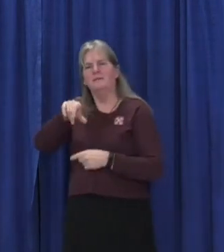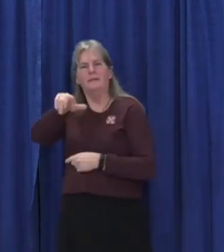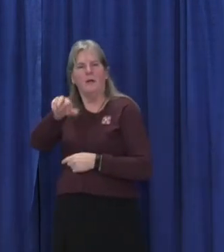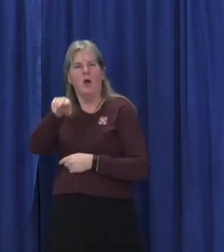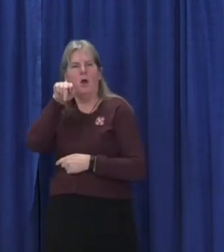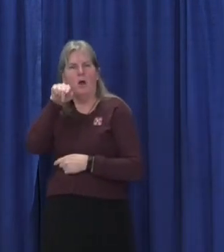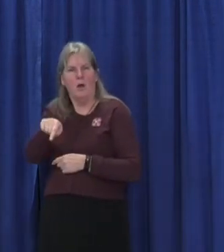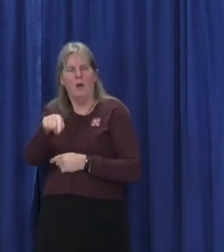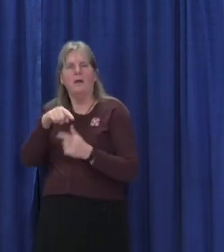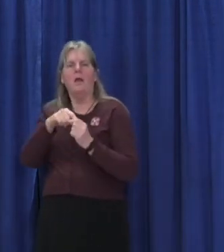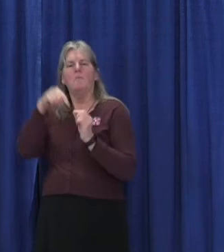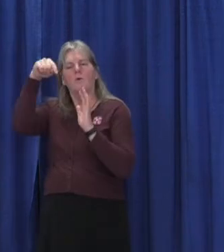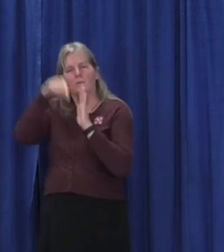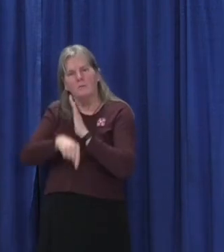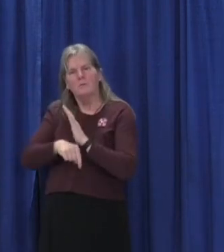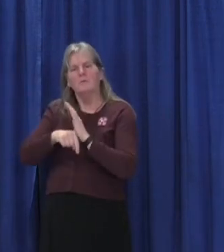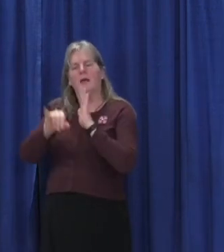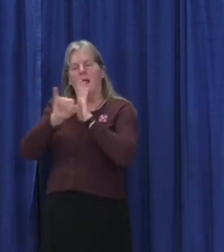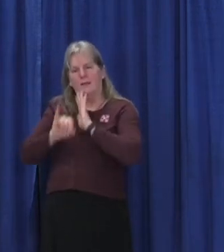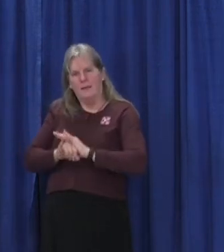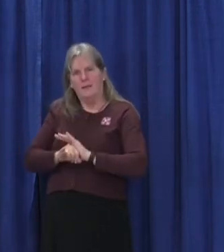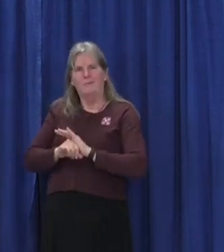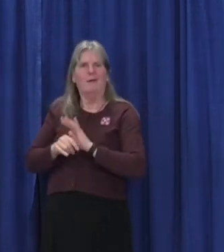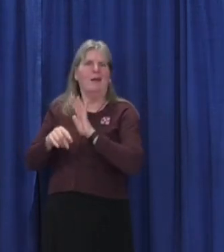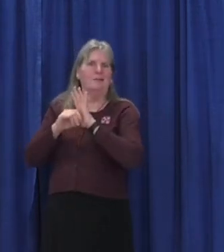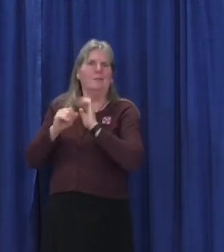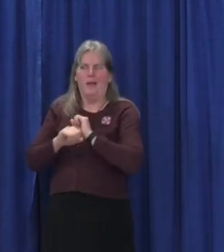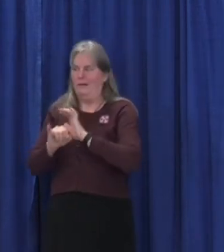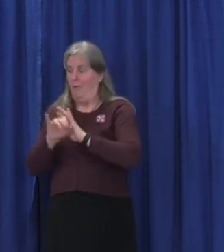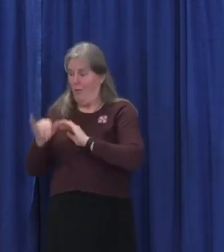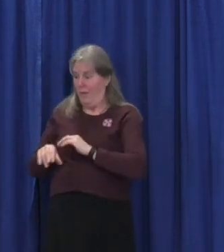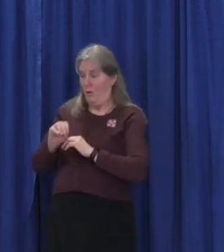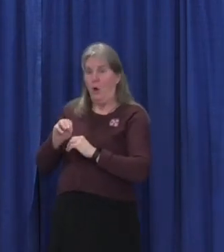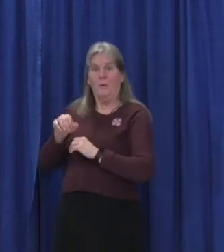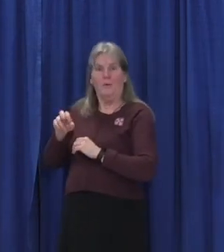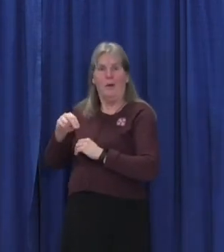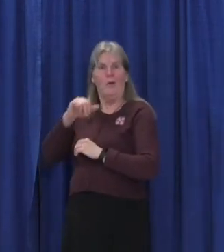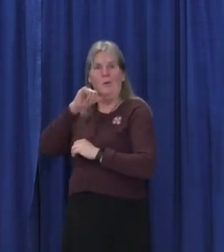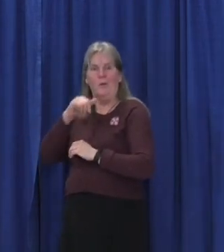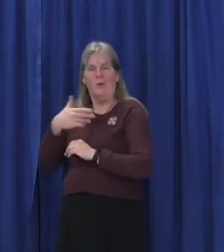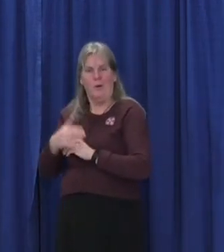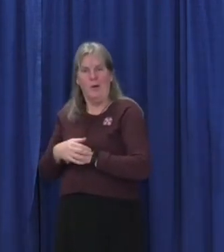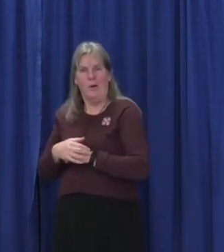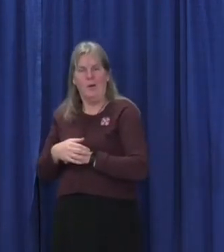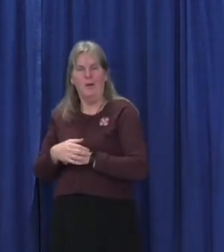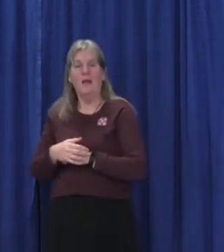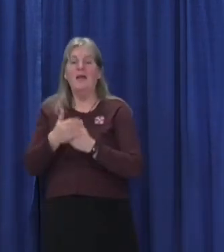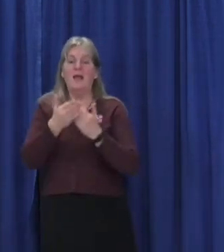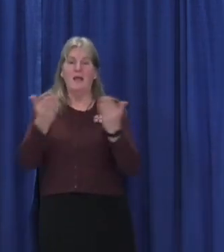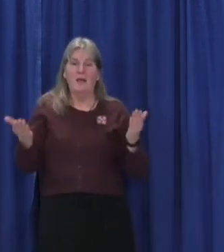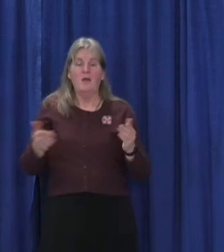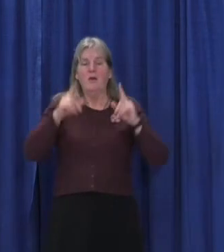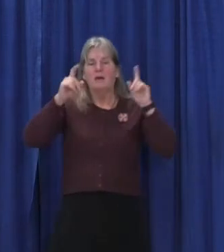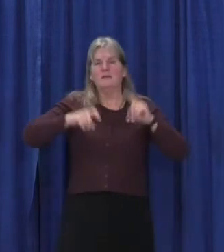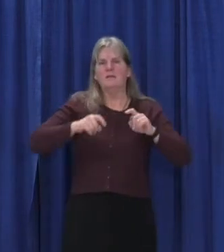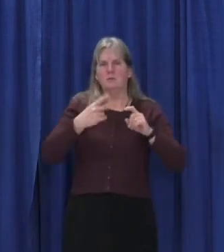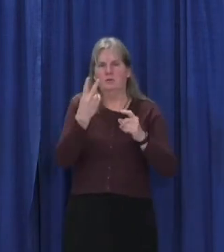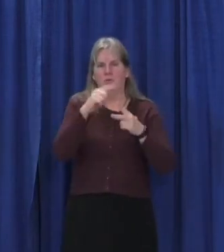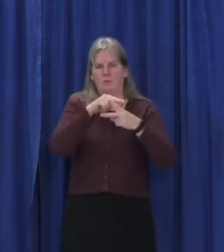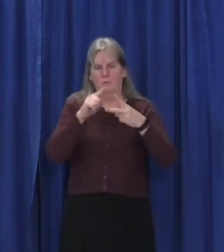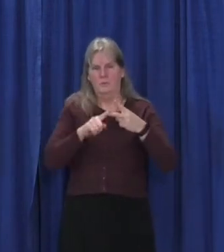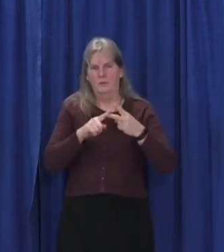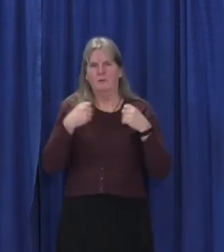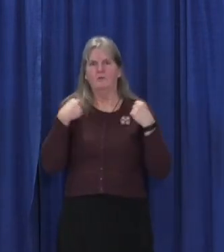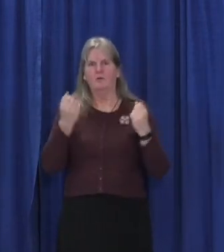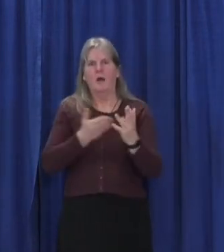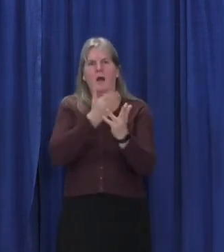variant we have. Remember that there's in Whitehorse 2 facilities for COVID-19 testing. The drive-through